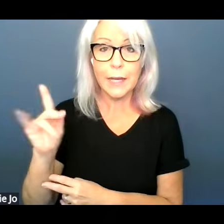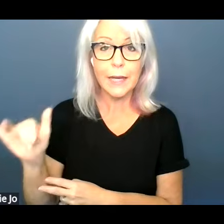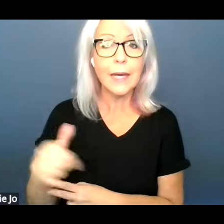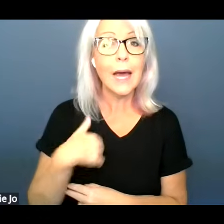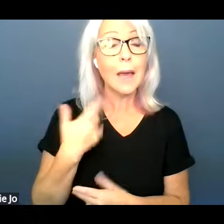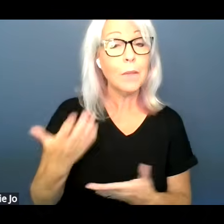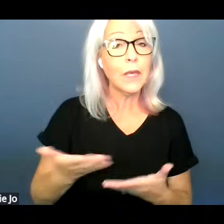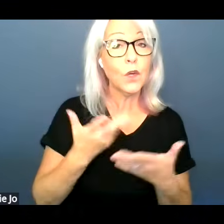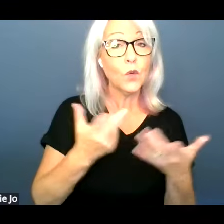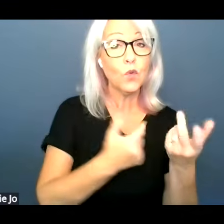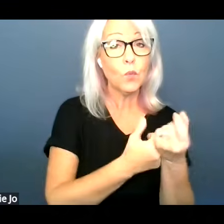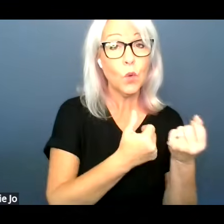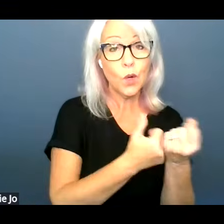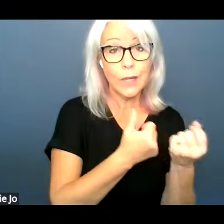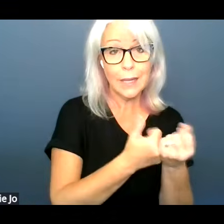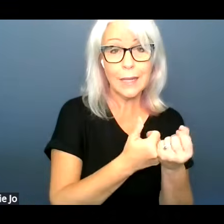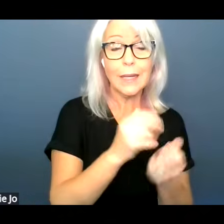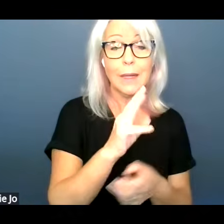Politics.